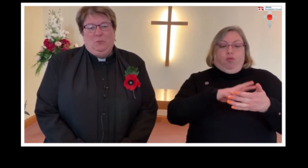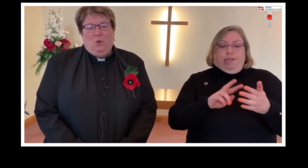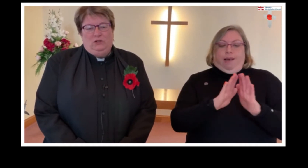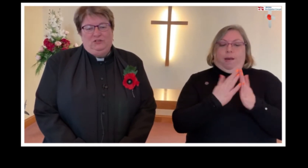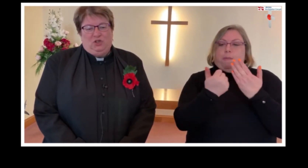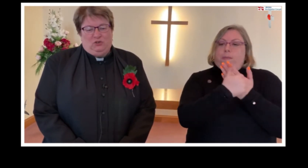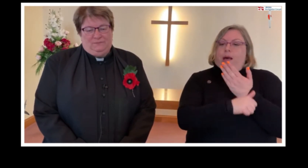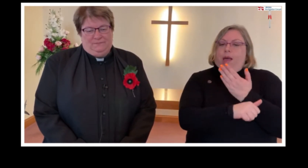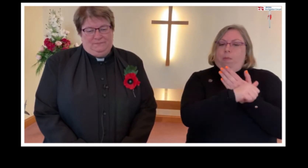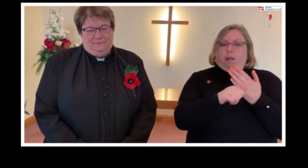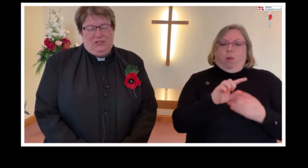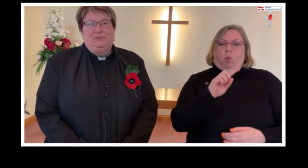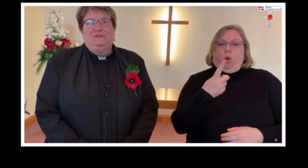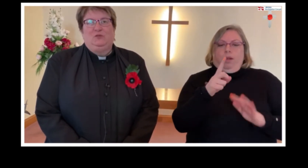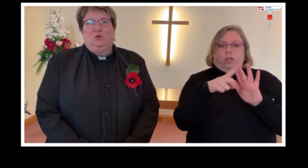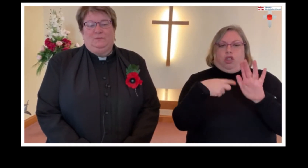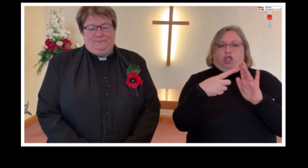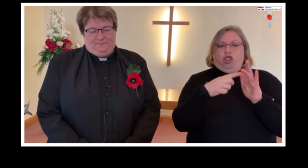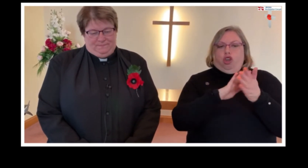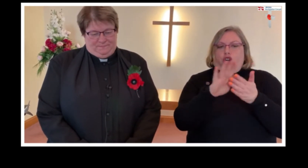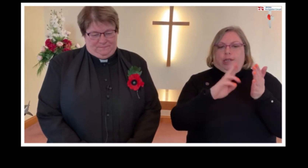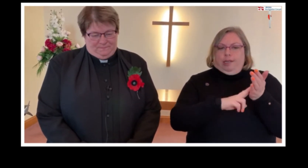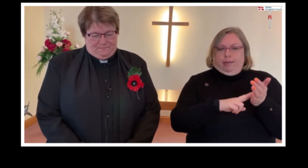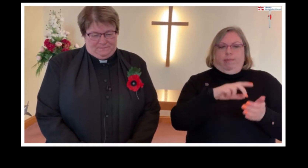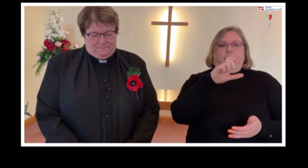reading from 1 John, chapter 4.